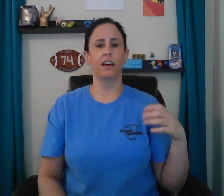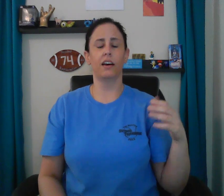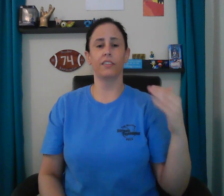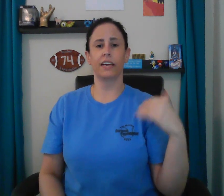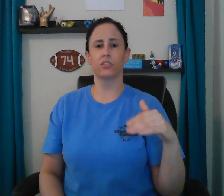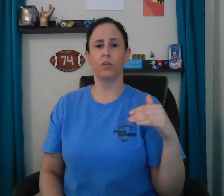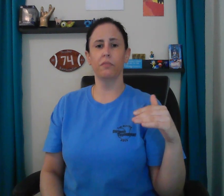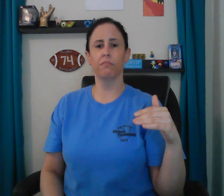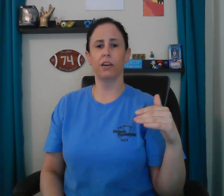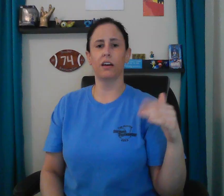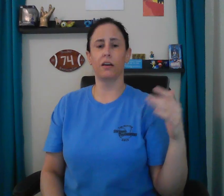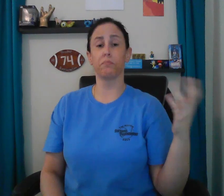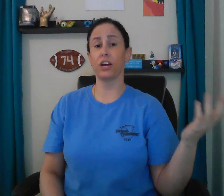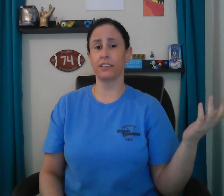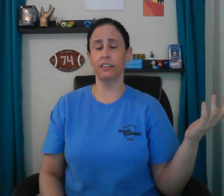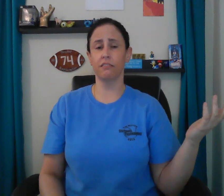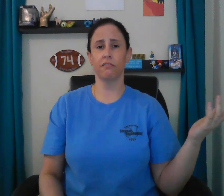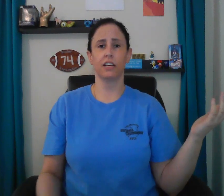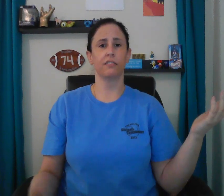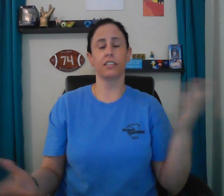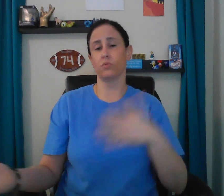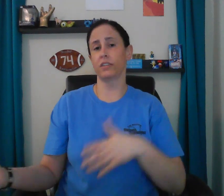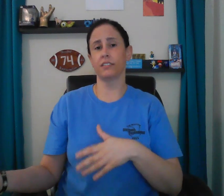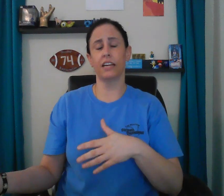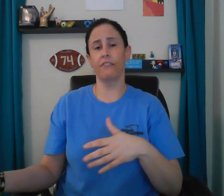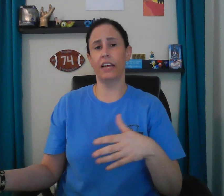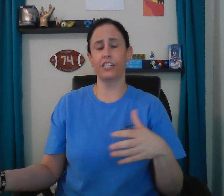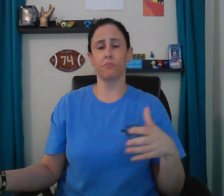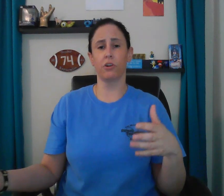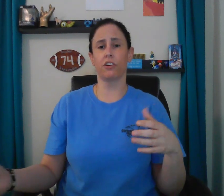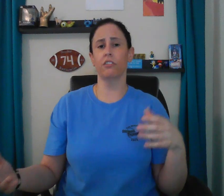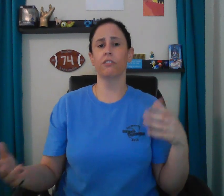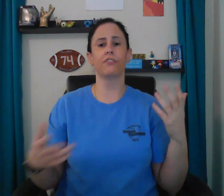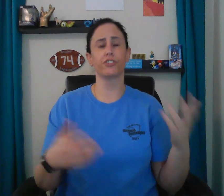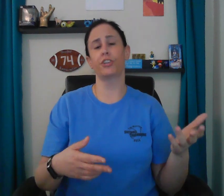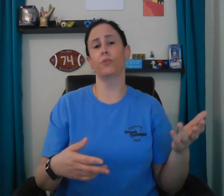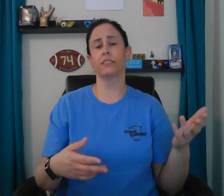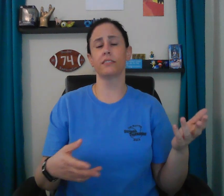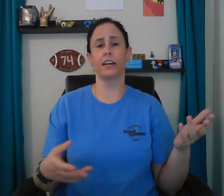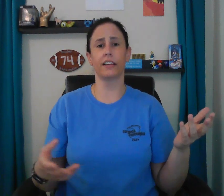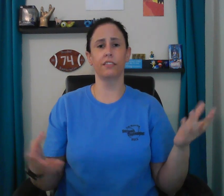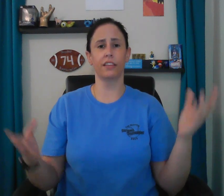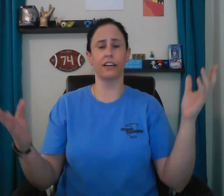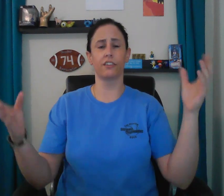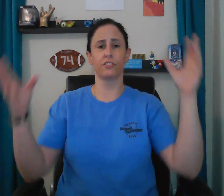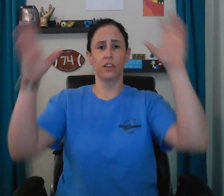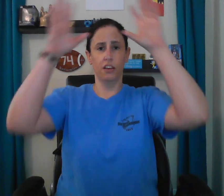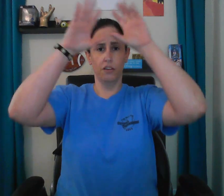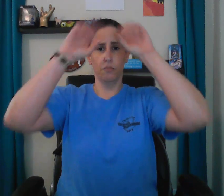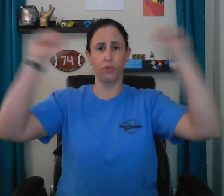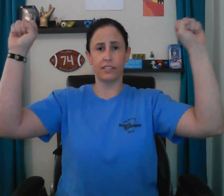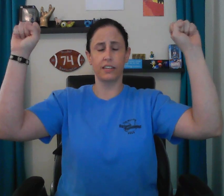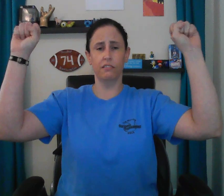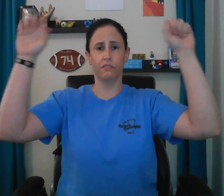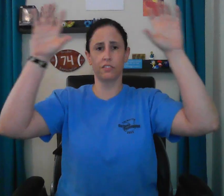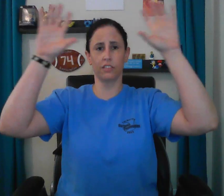The next one, president. This one doesn't have an agent marker, and there's two ways to sign it. There's president,